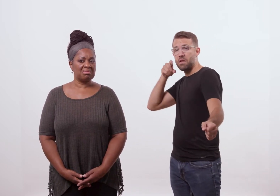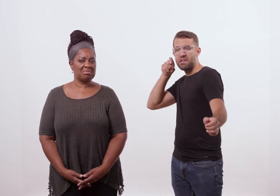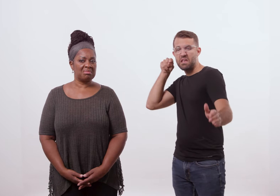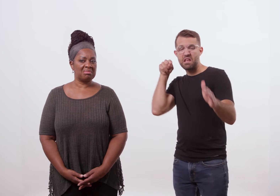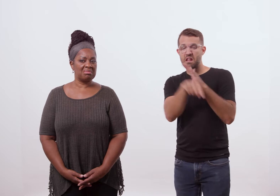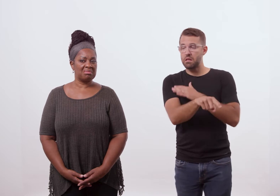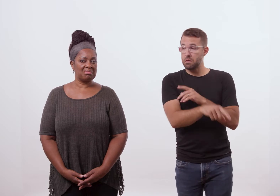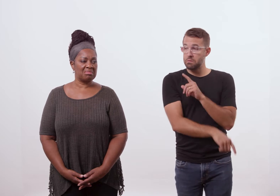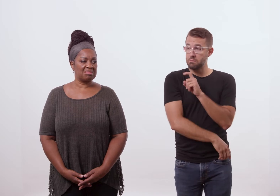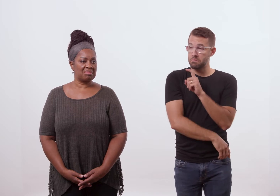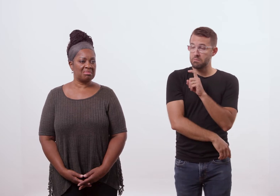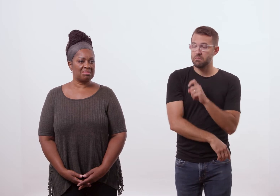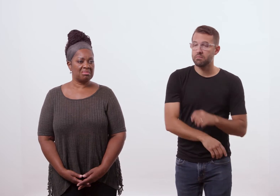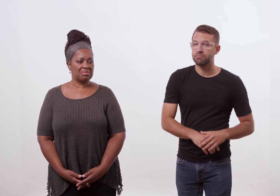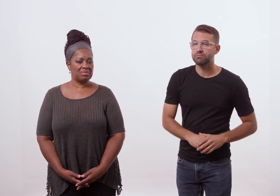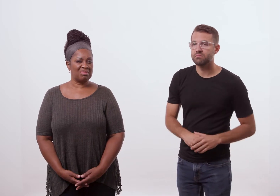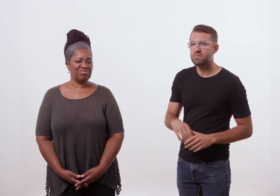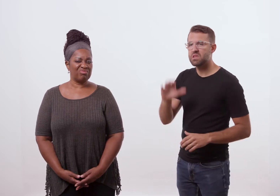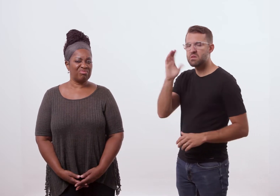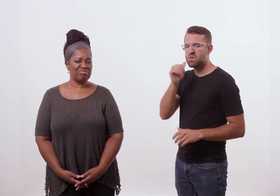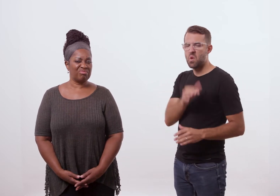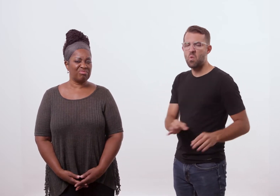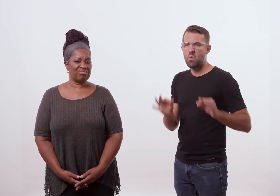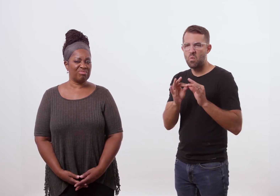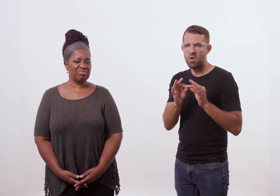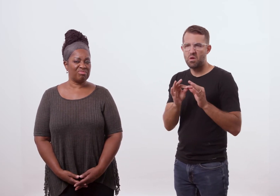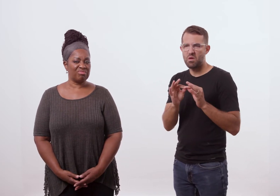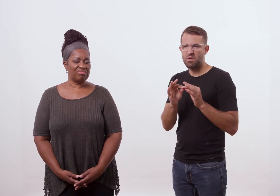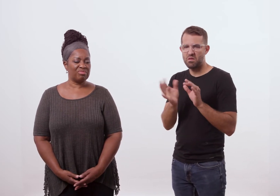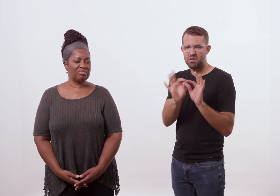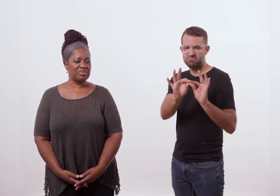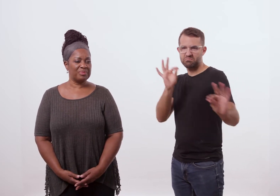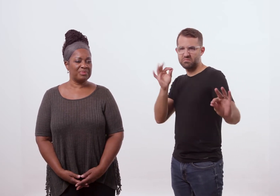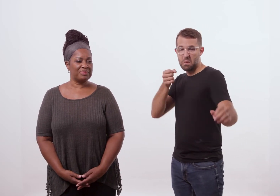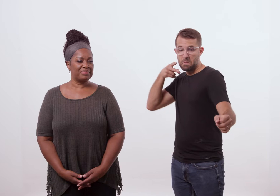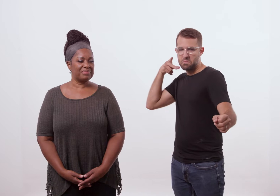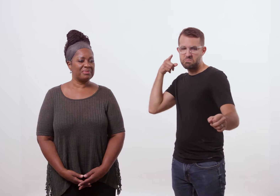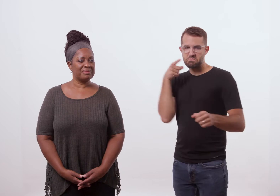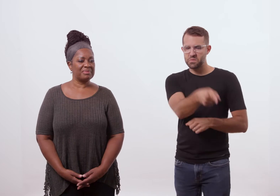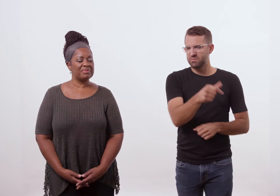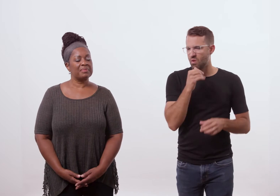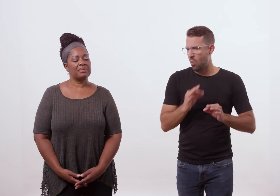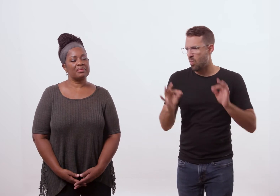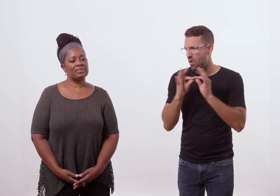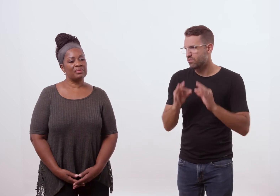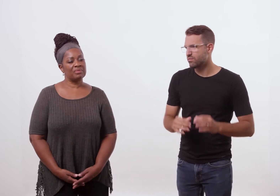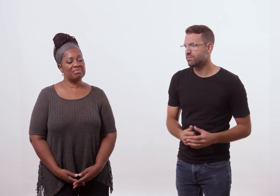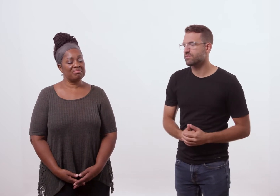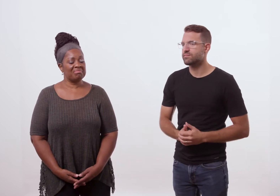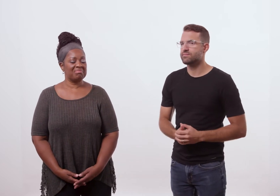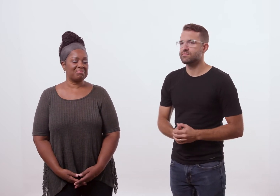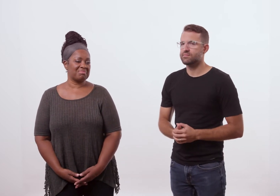He hardly seems worth the arrow. No! No killing. Not if we can help it. Suit